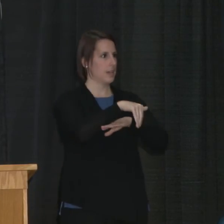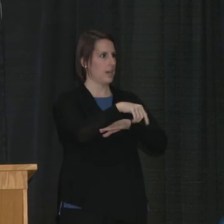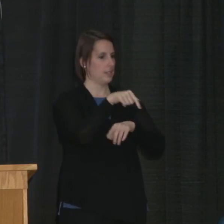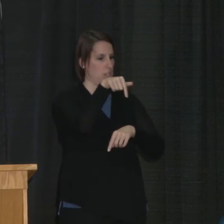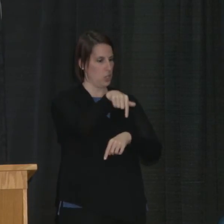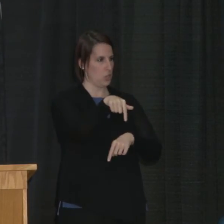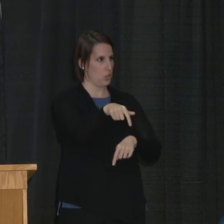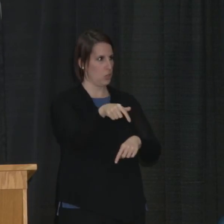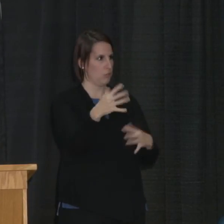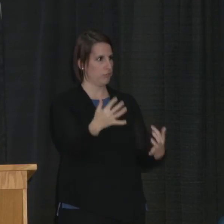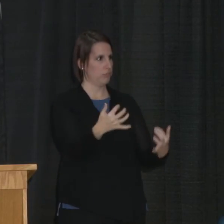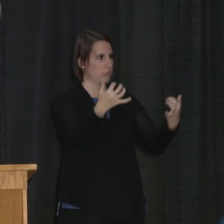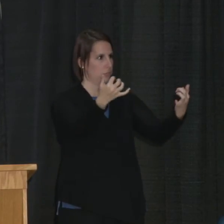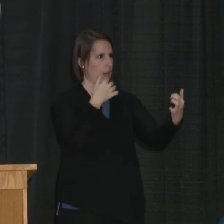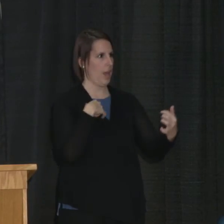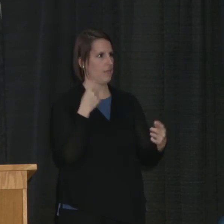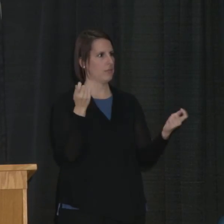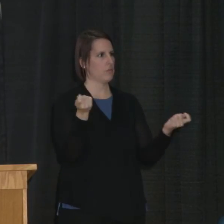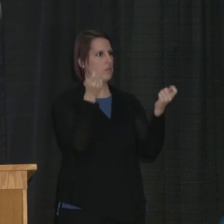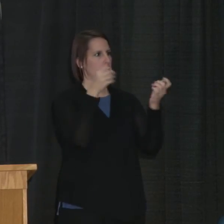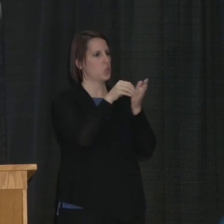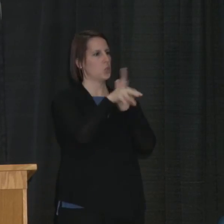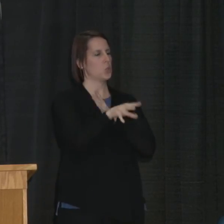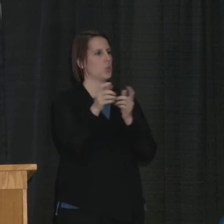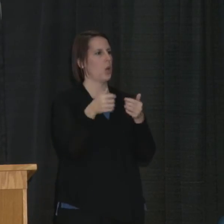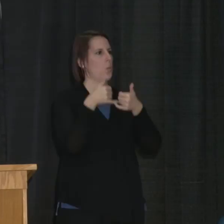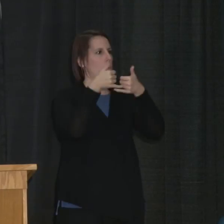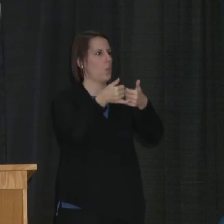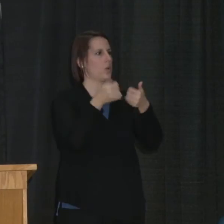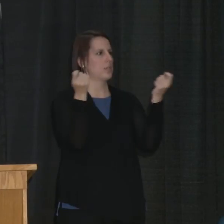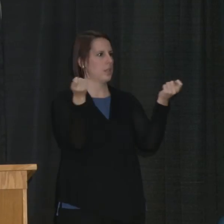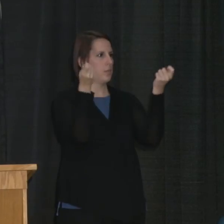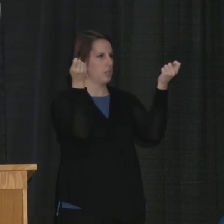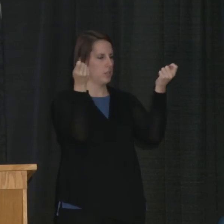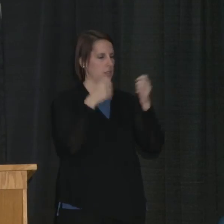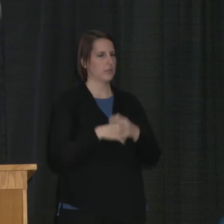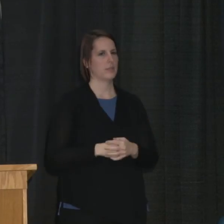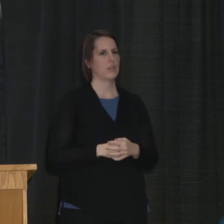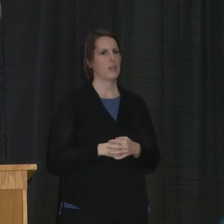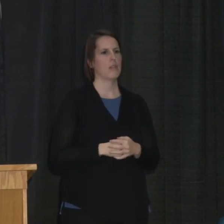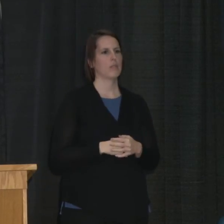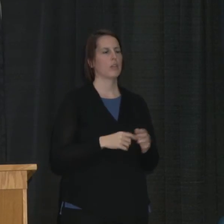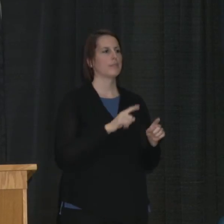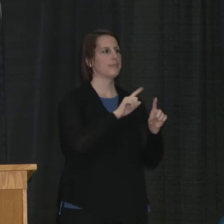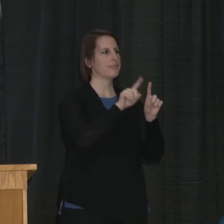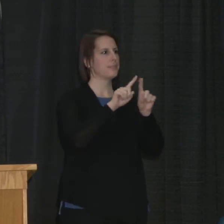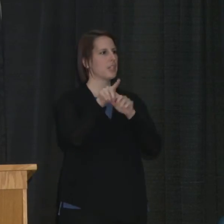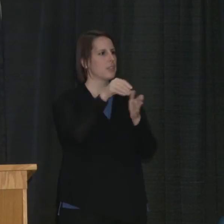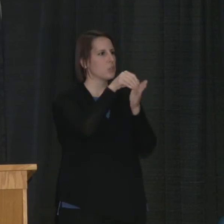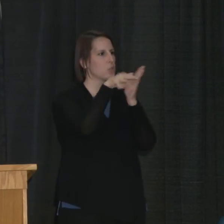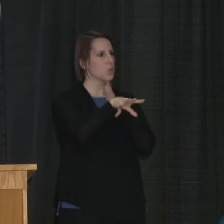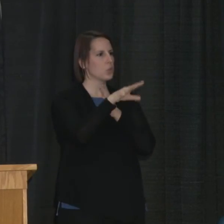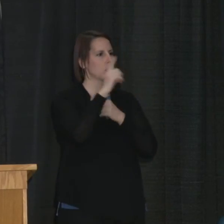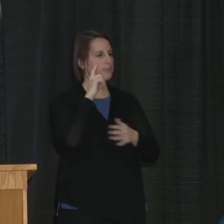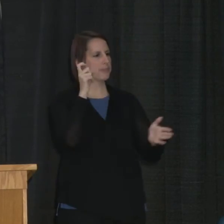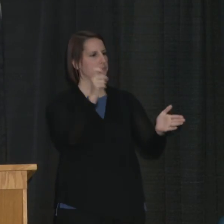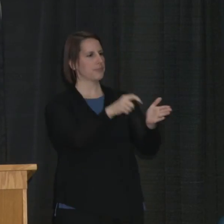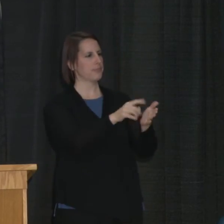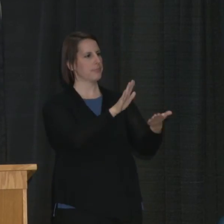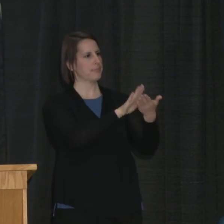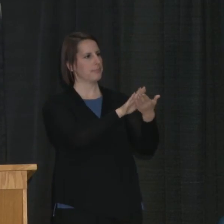held a Student Awards celebrations in which students from each of our programs were recognized for their outstanding